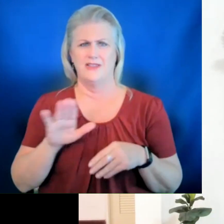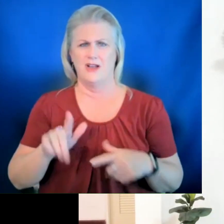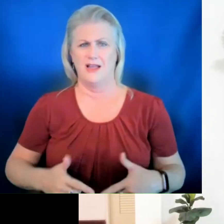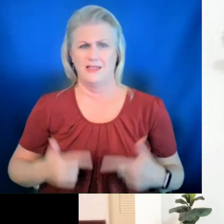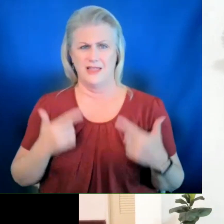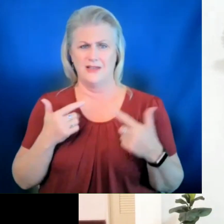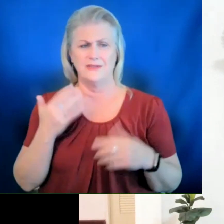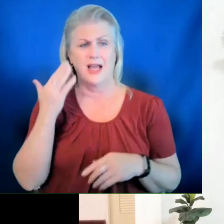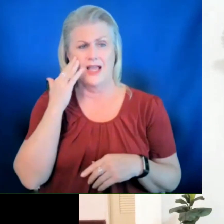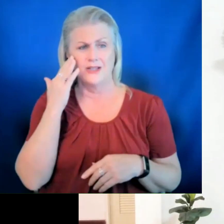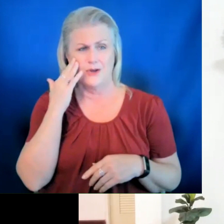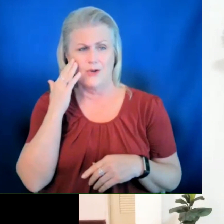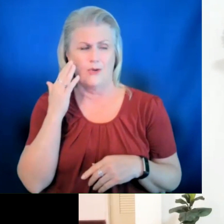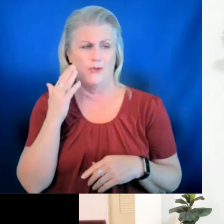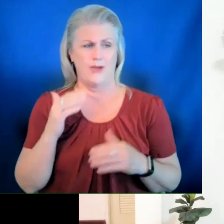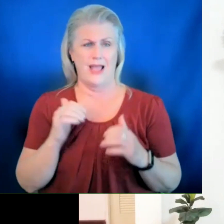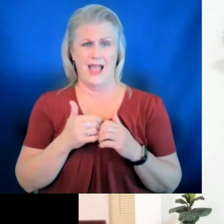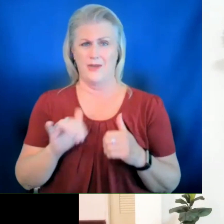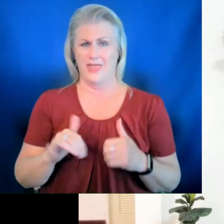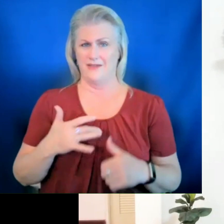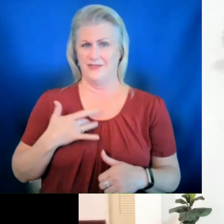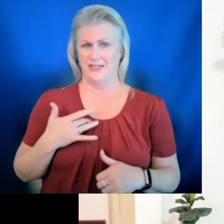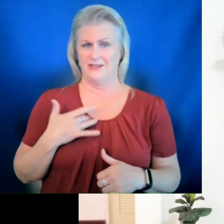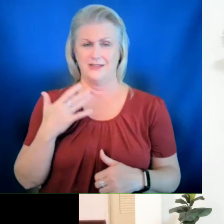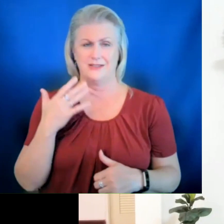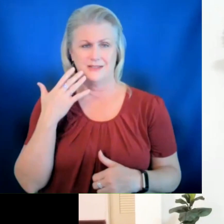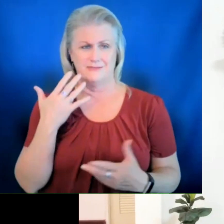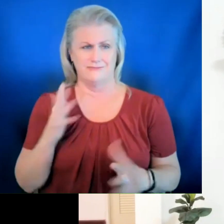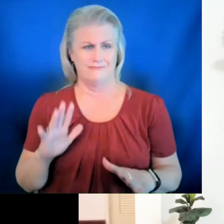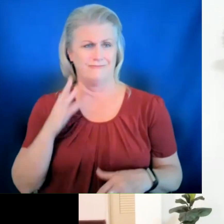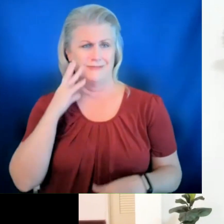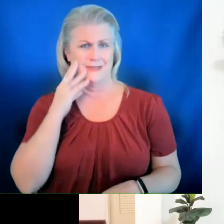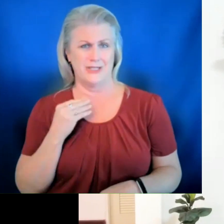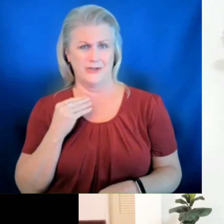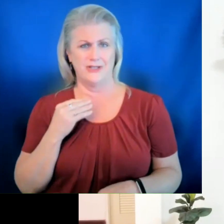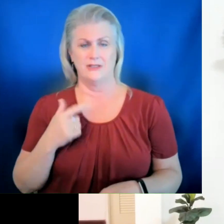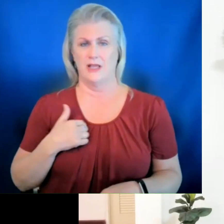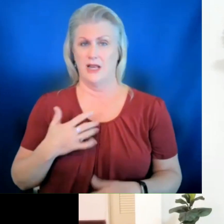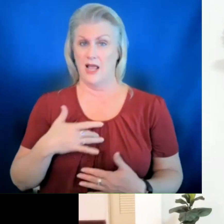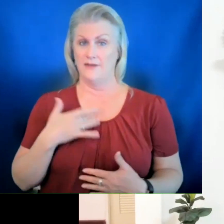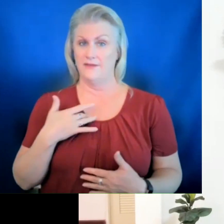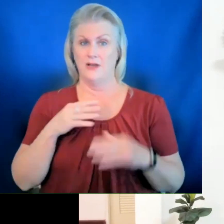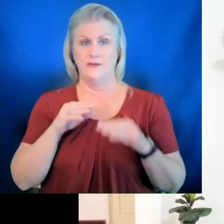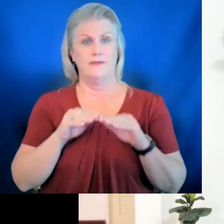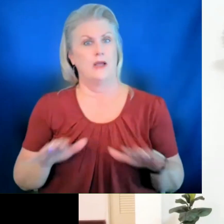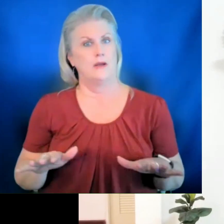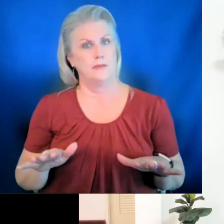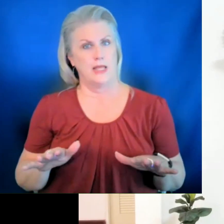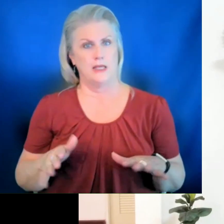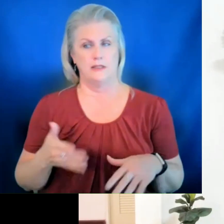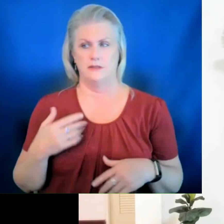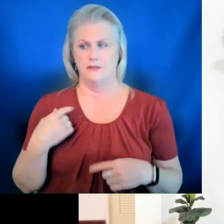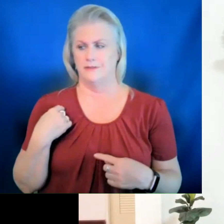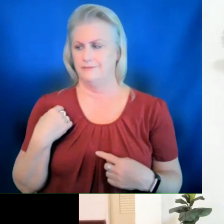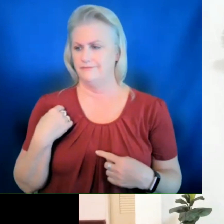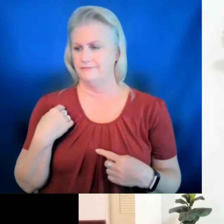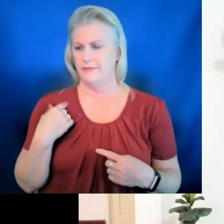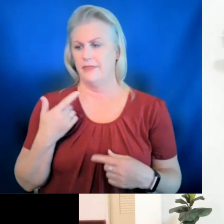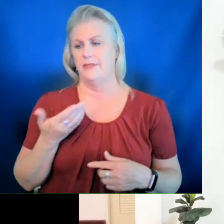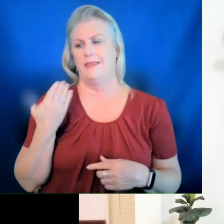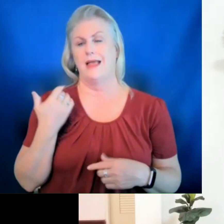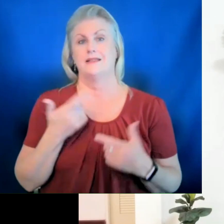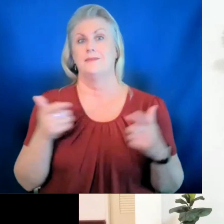their life because I know how it is. I have been there and I feel very blessed that in